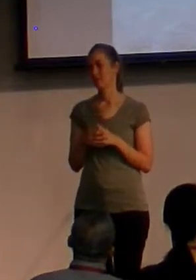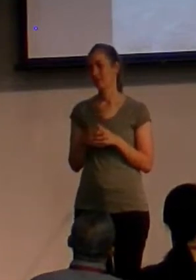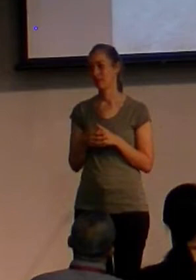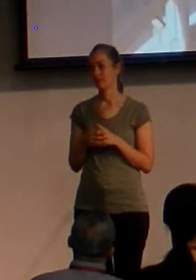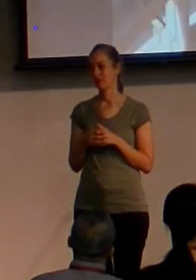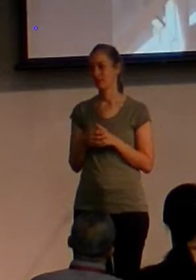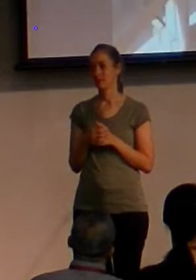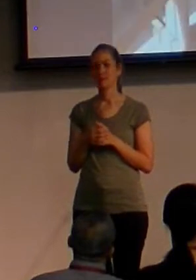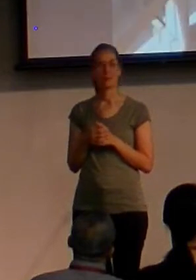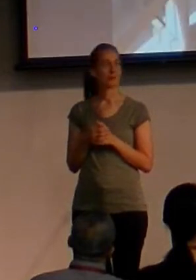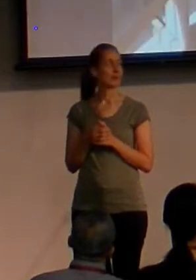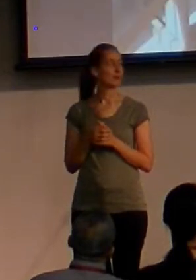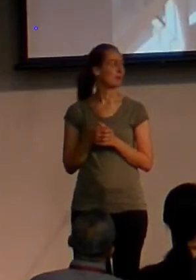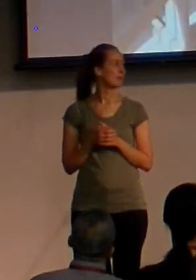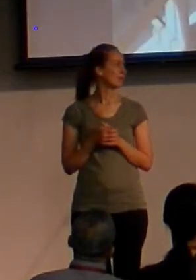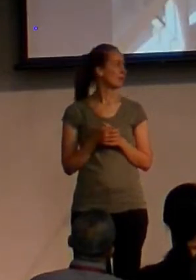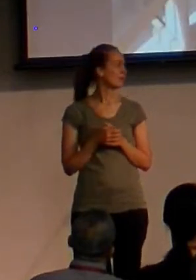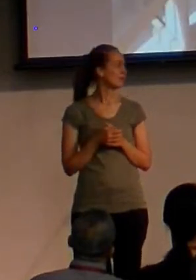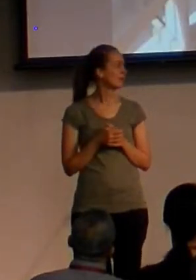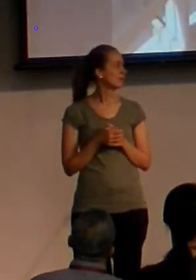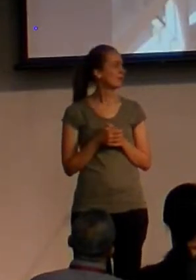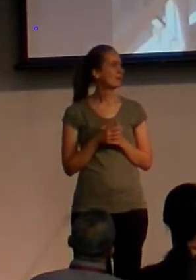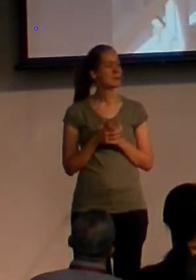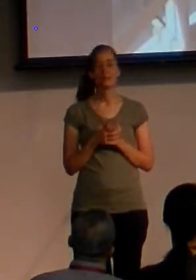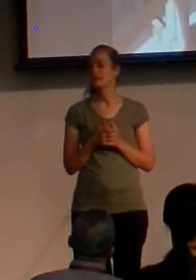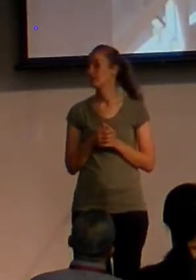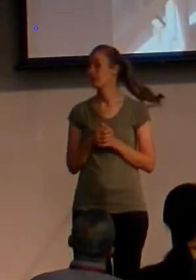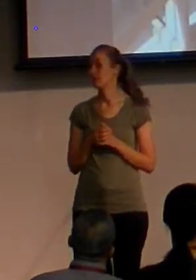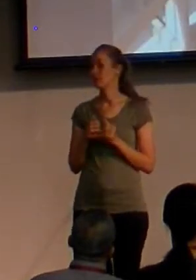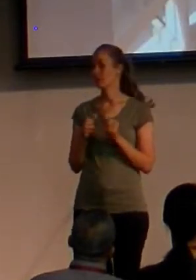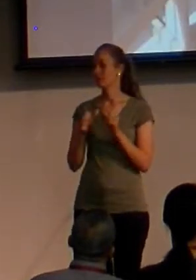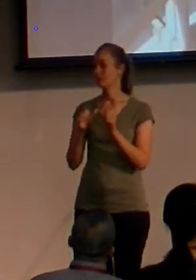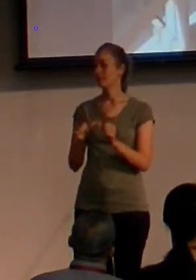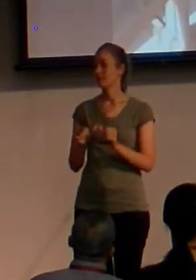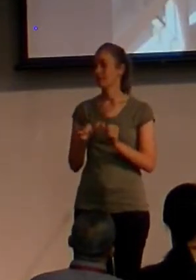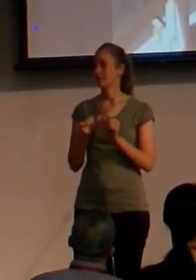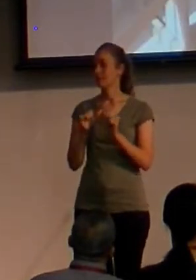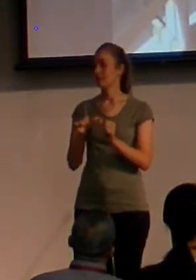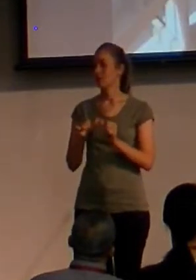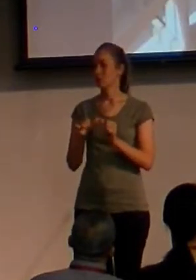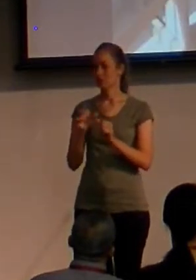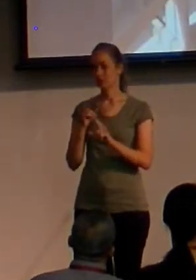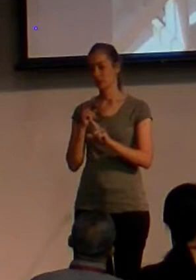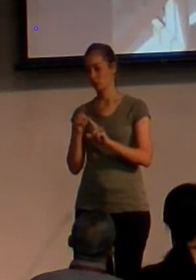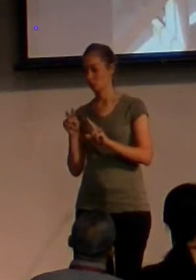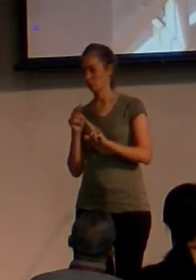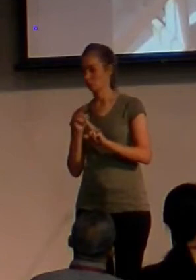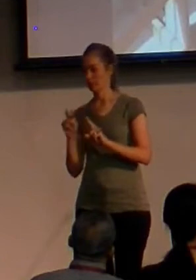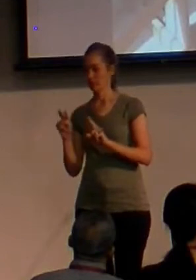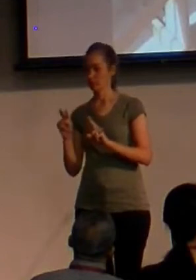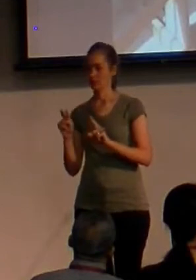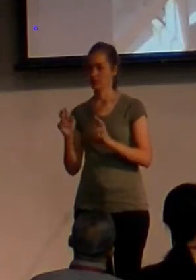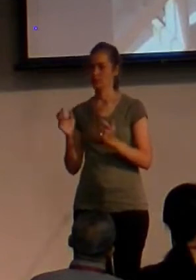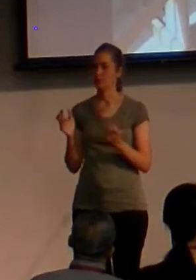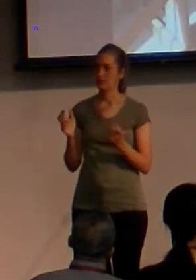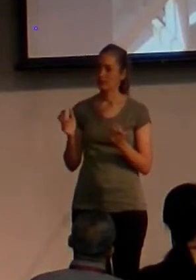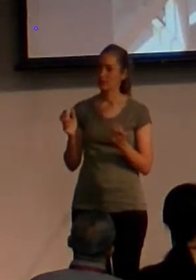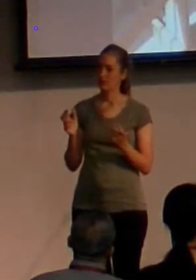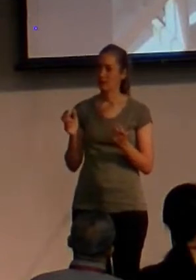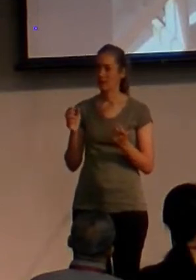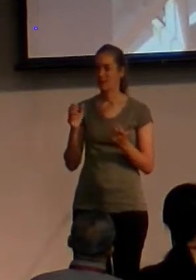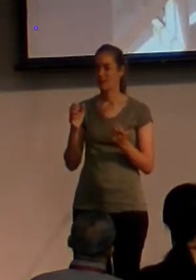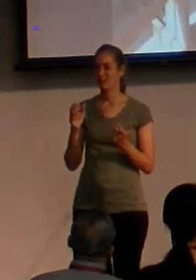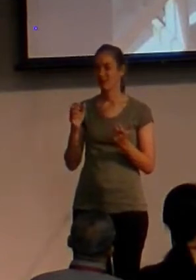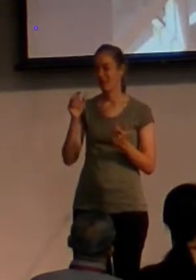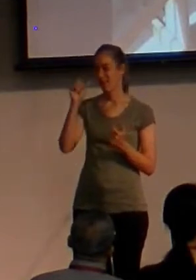pre-positioned there. Just continuous distraction, not much teaching. I mean,